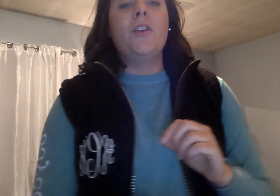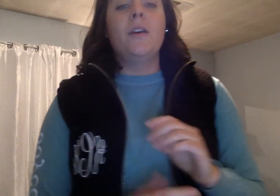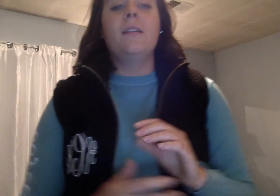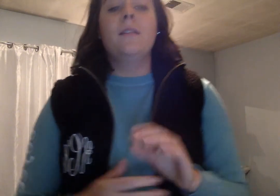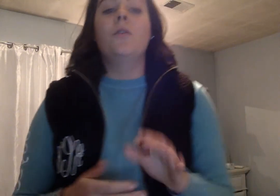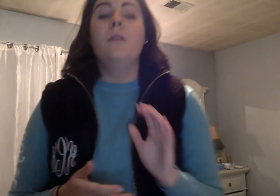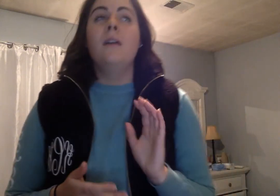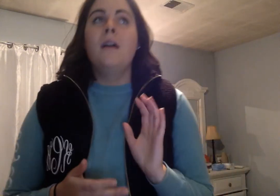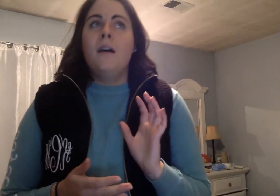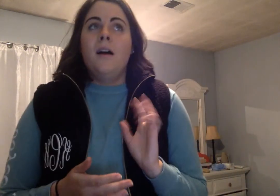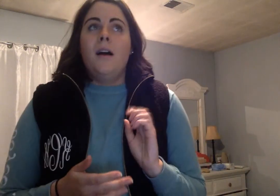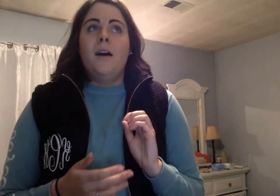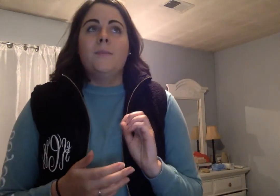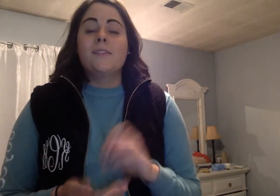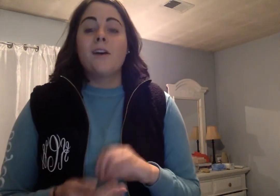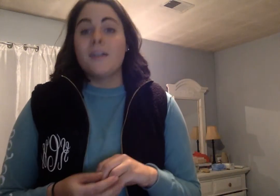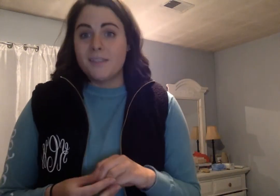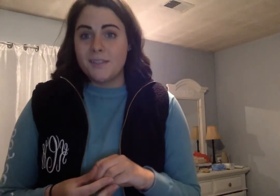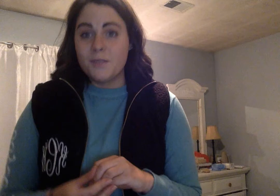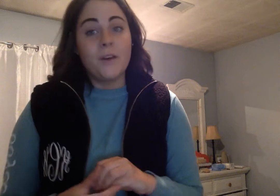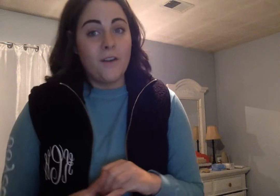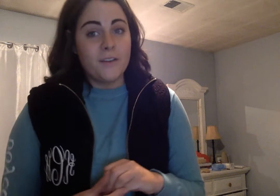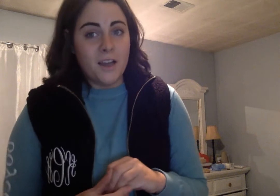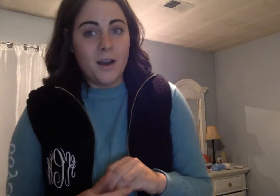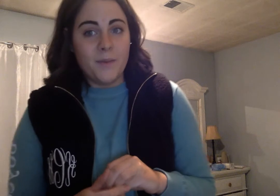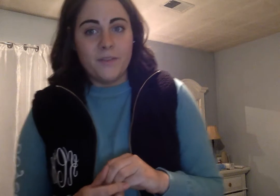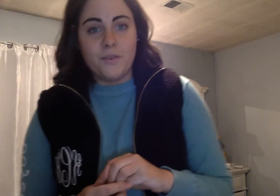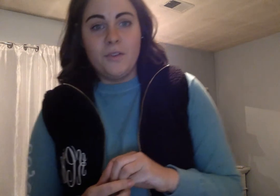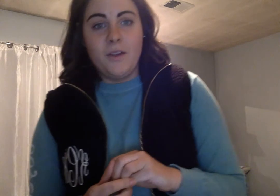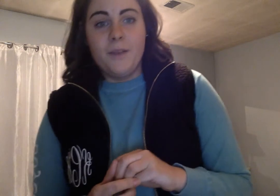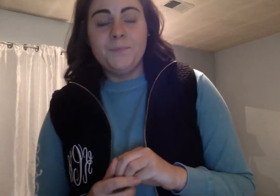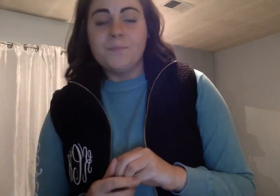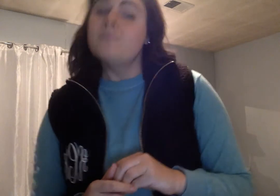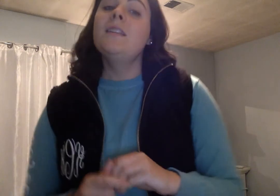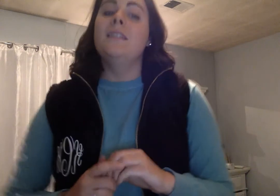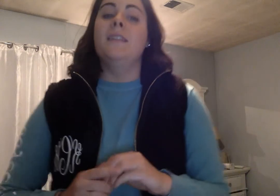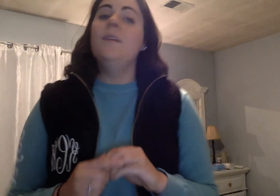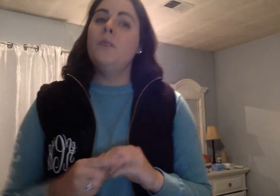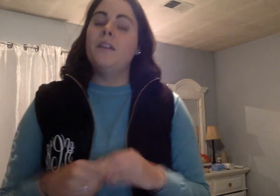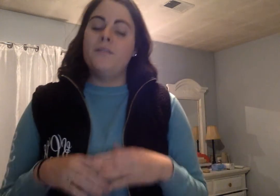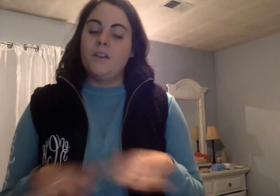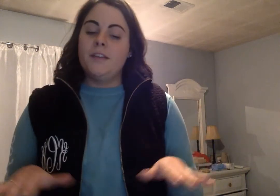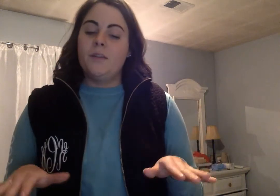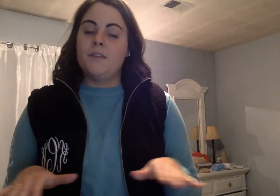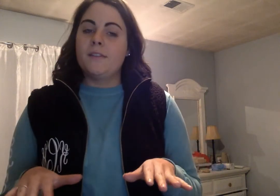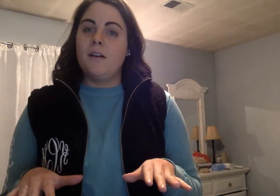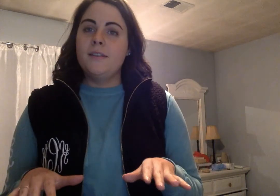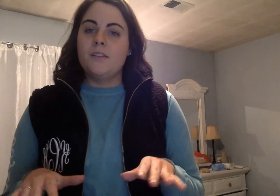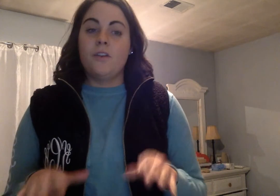good little sauce to put over top of your roulade. And then whenever you're done with the sauce,